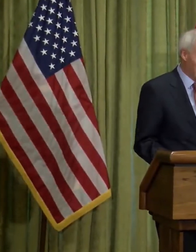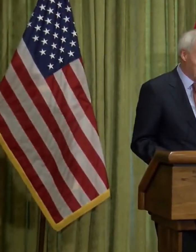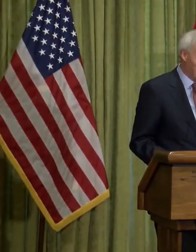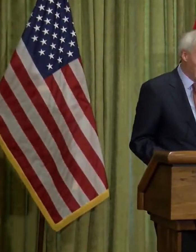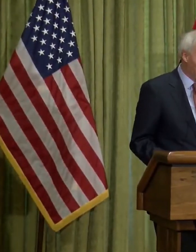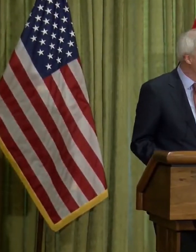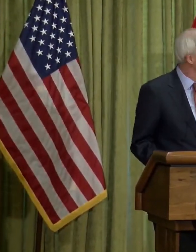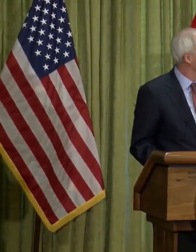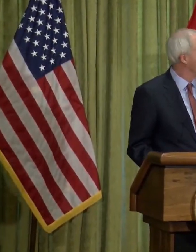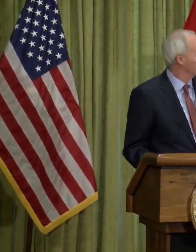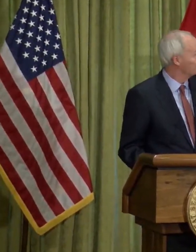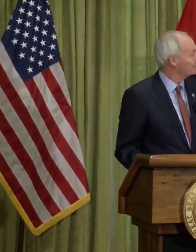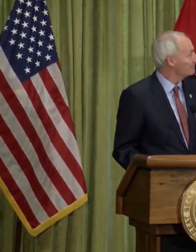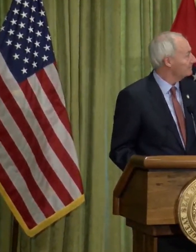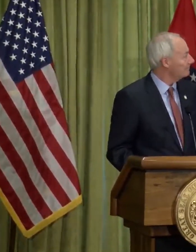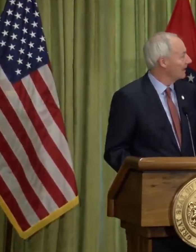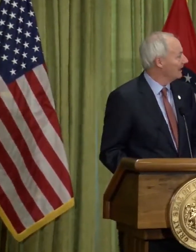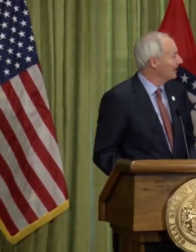next chart,